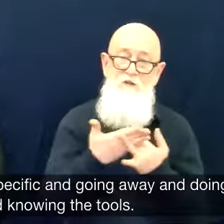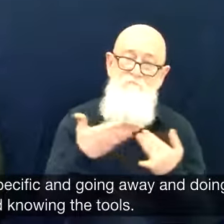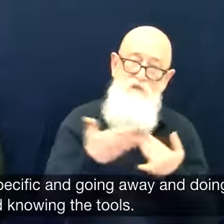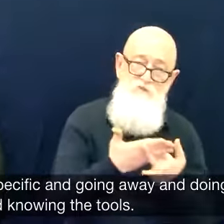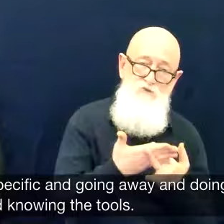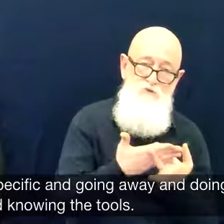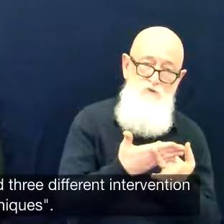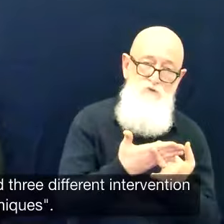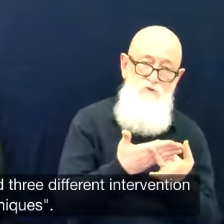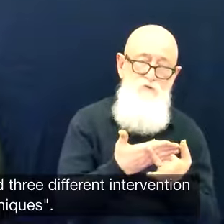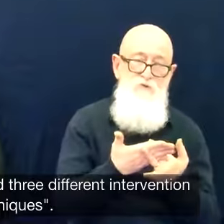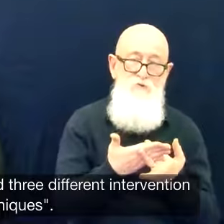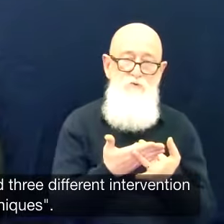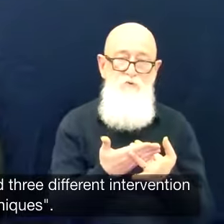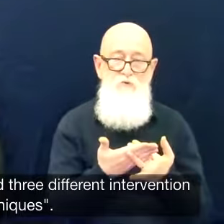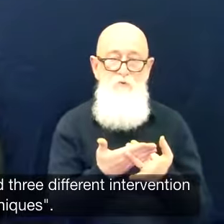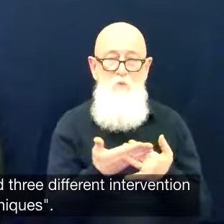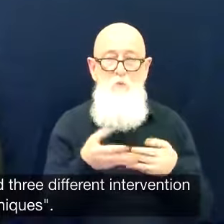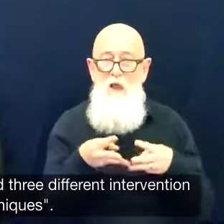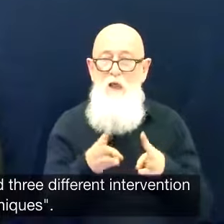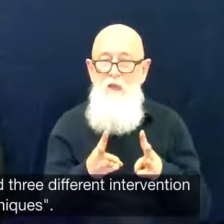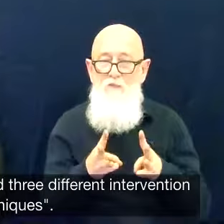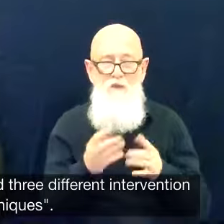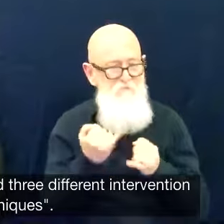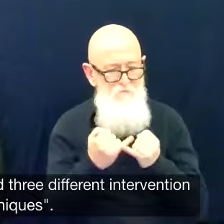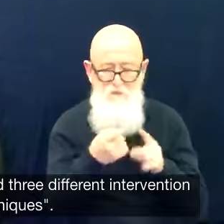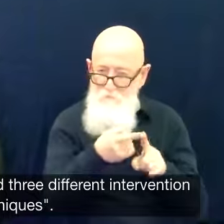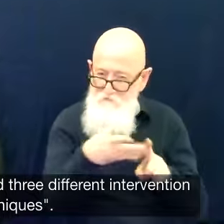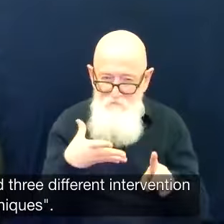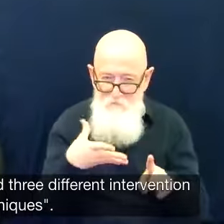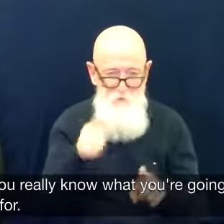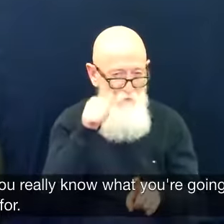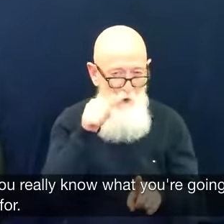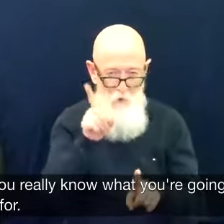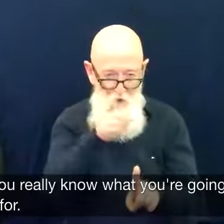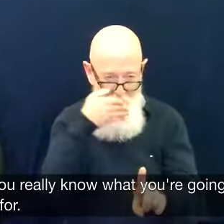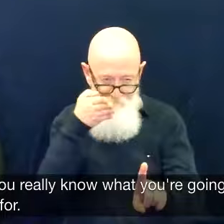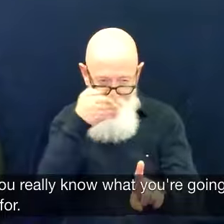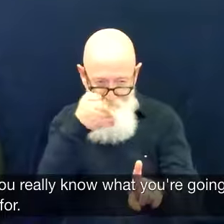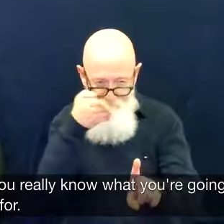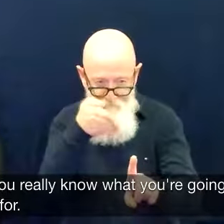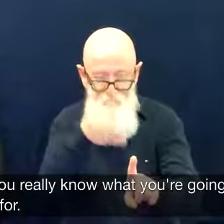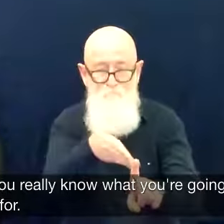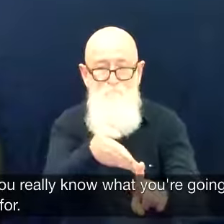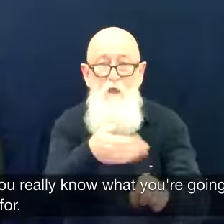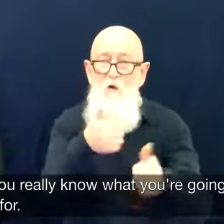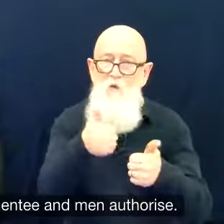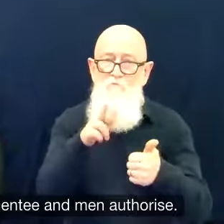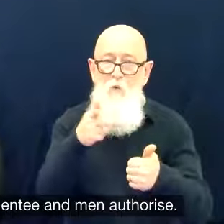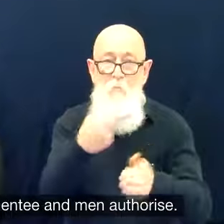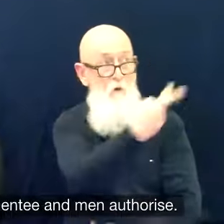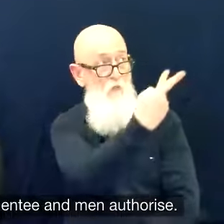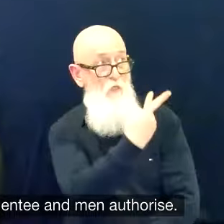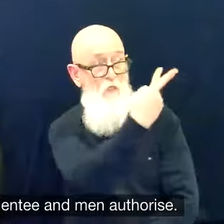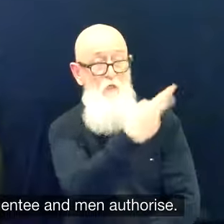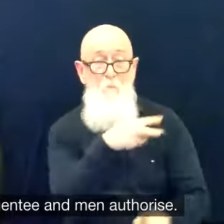that specific so that you really know what you're going for. This is useful for the mentee and the mentor. So the clearer the